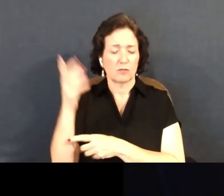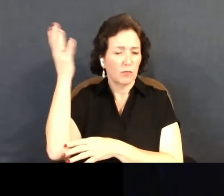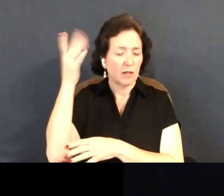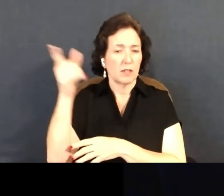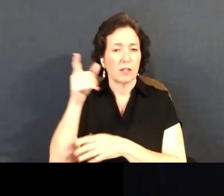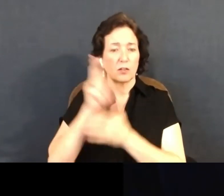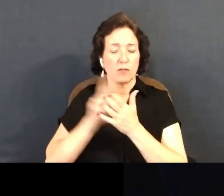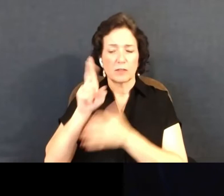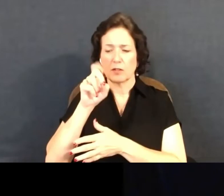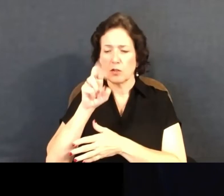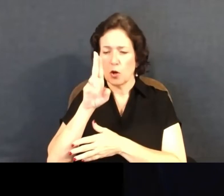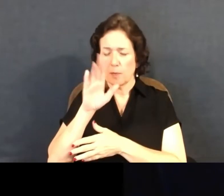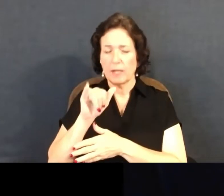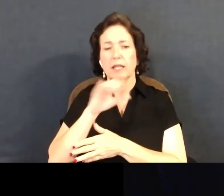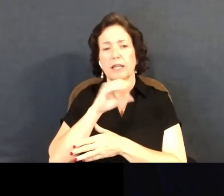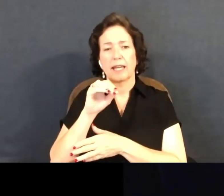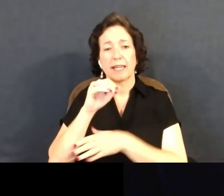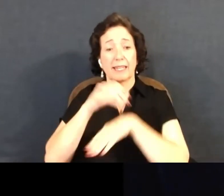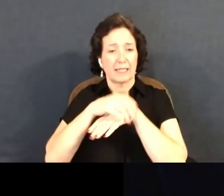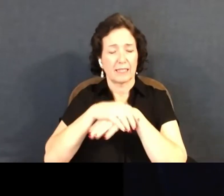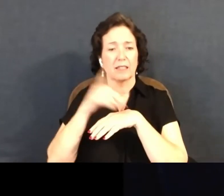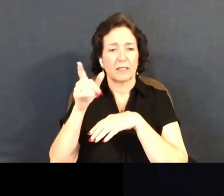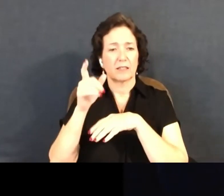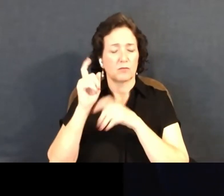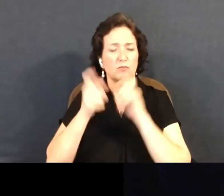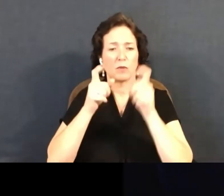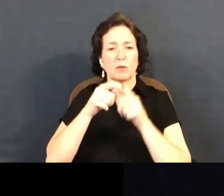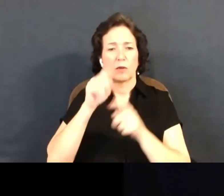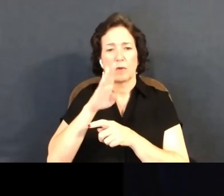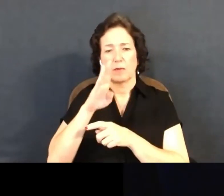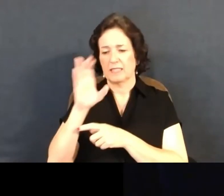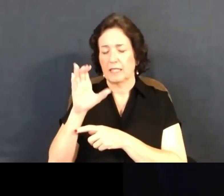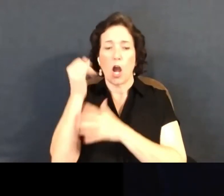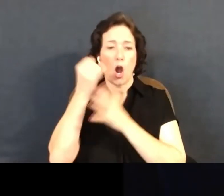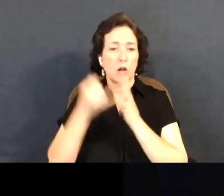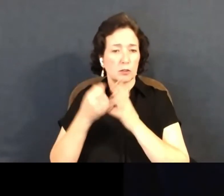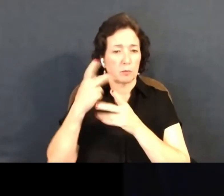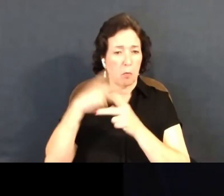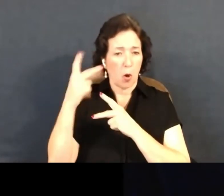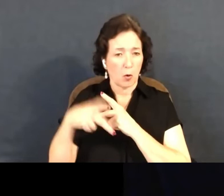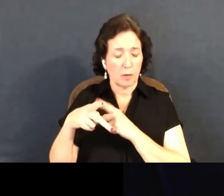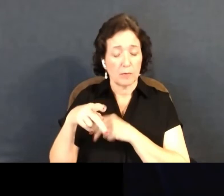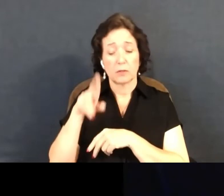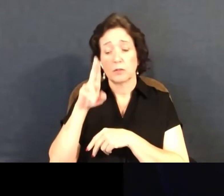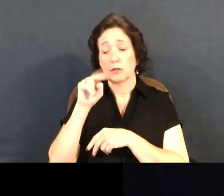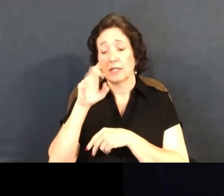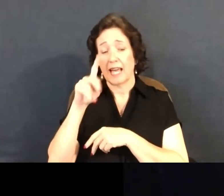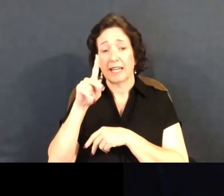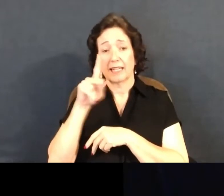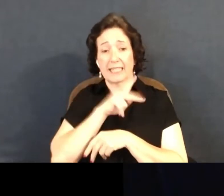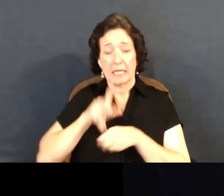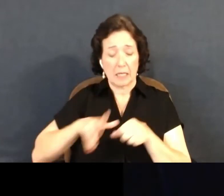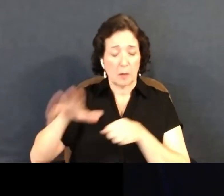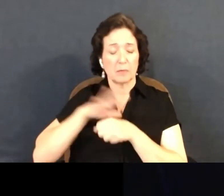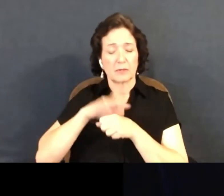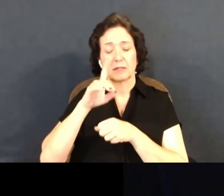in England and is a regular contributor to BBC Arts programs. She was the United Kingdom's Deputy National